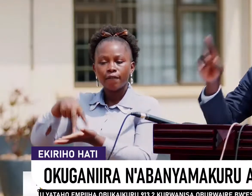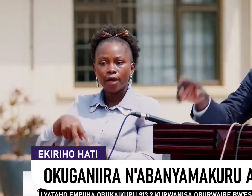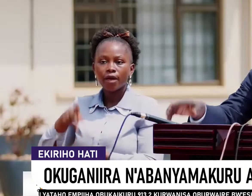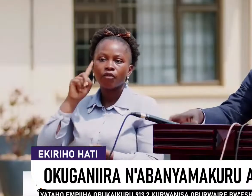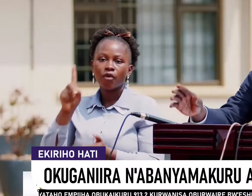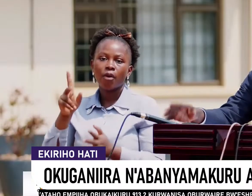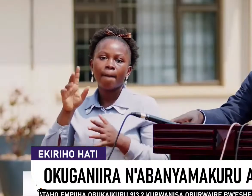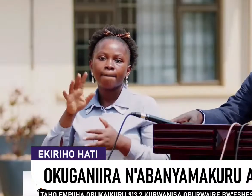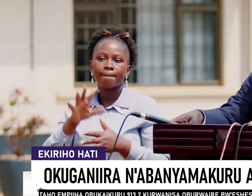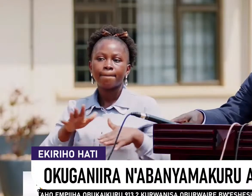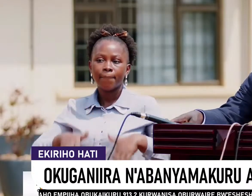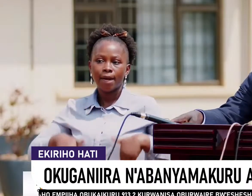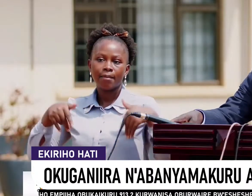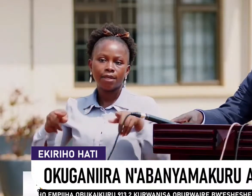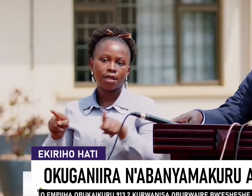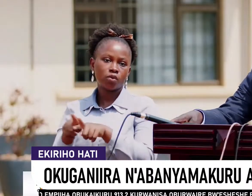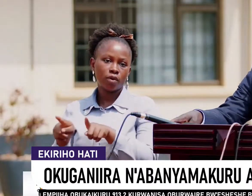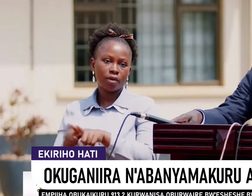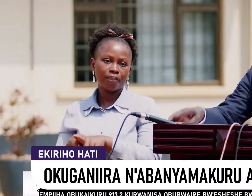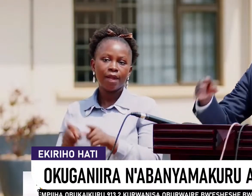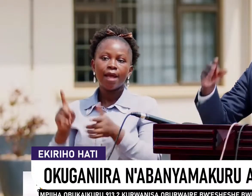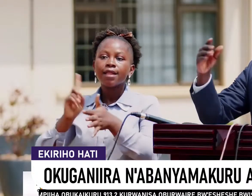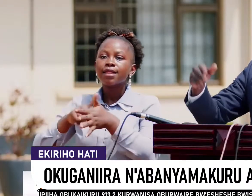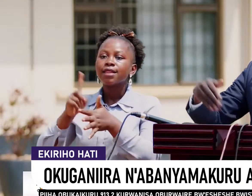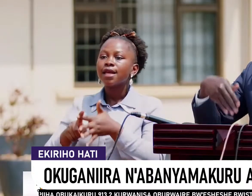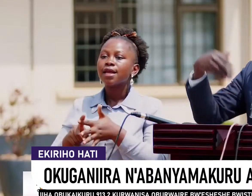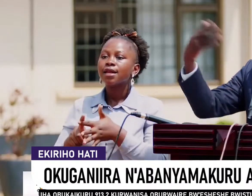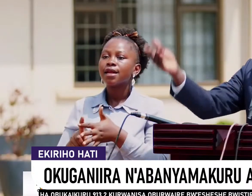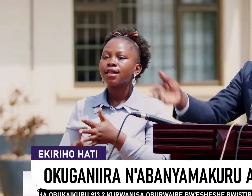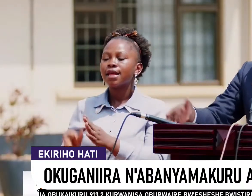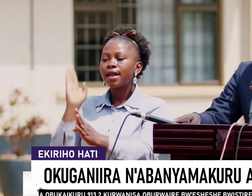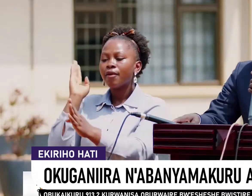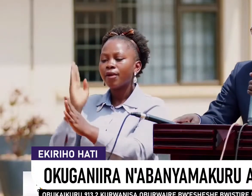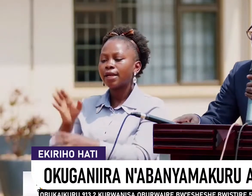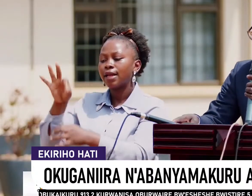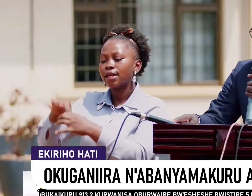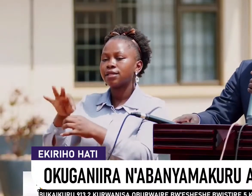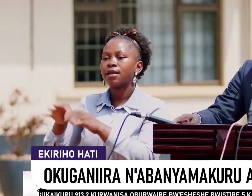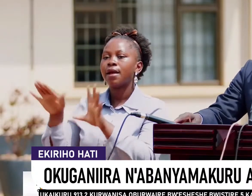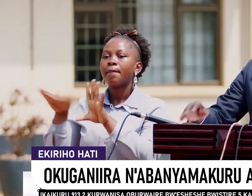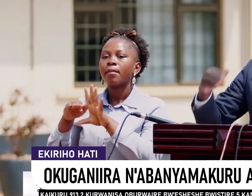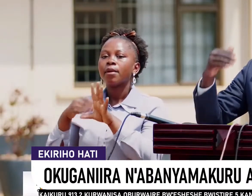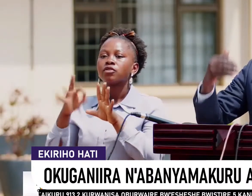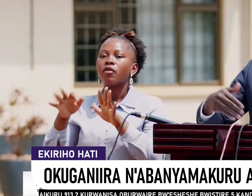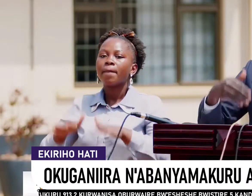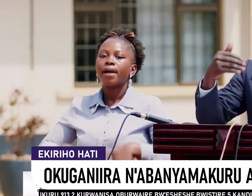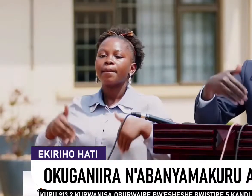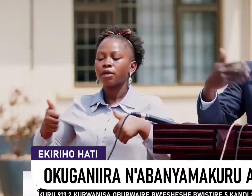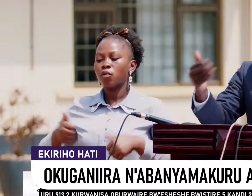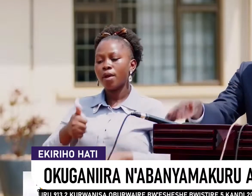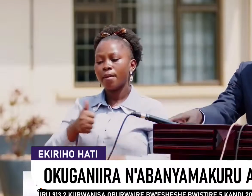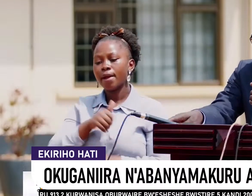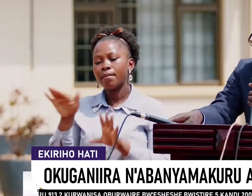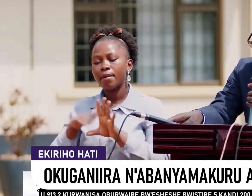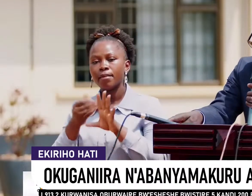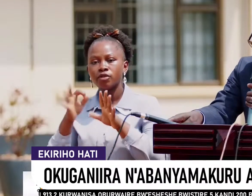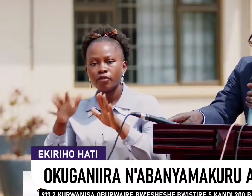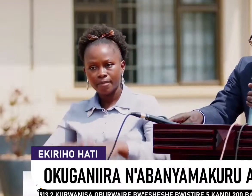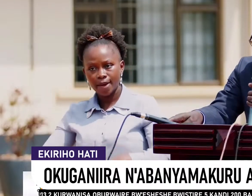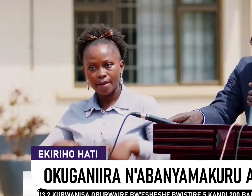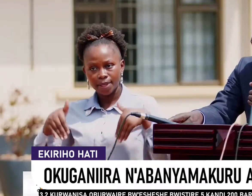for parliament as well. And then the directly elected members of parliament, women members of